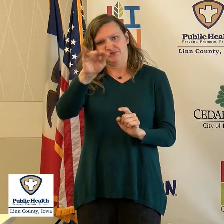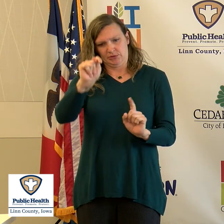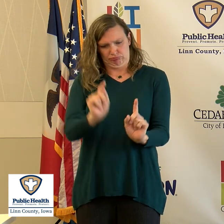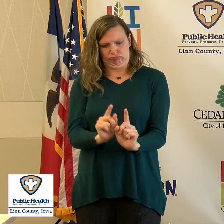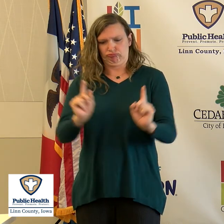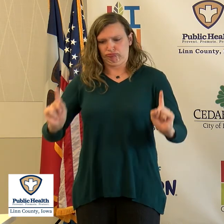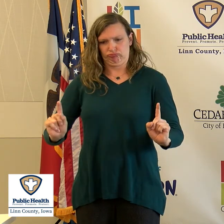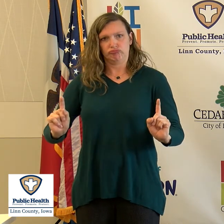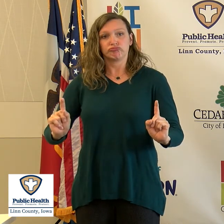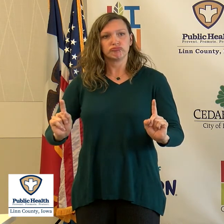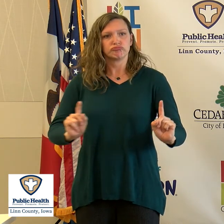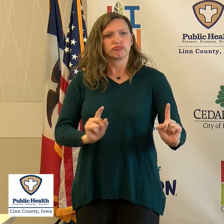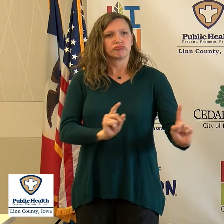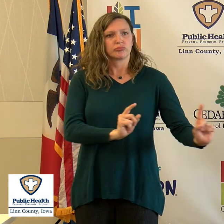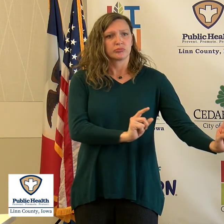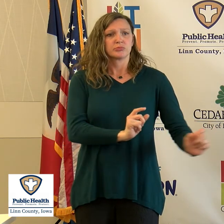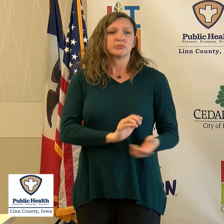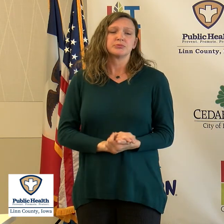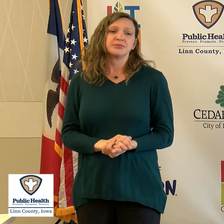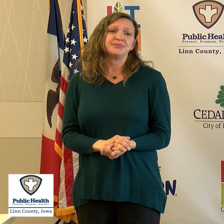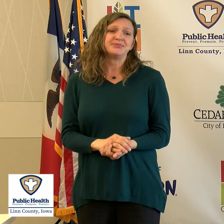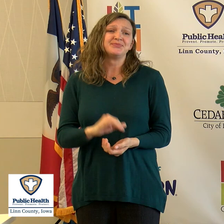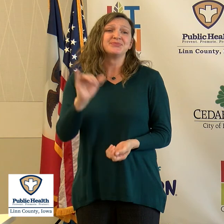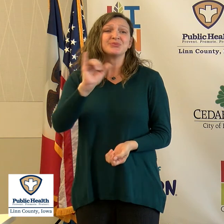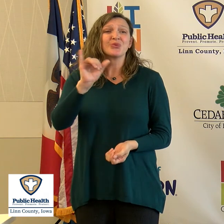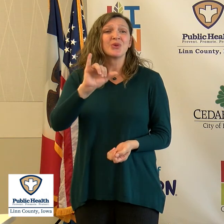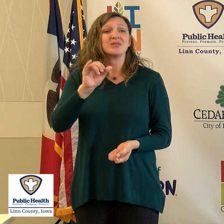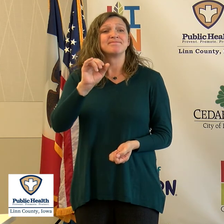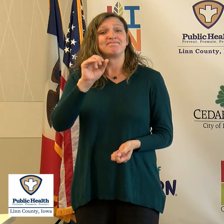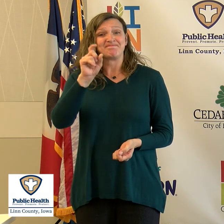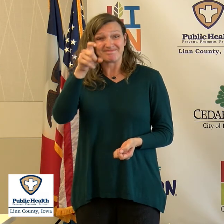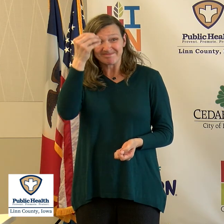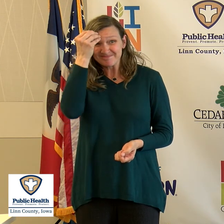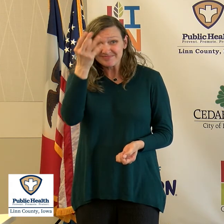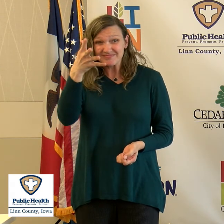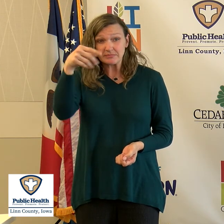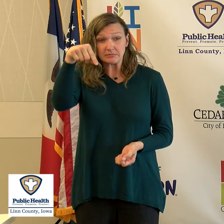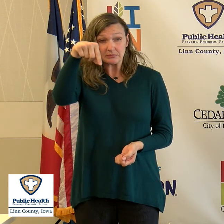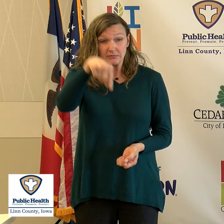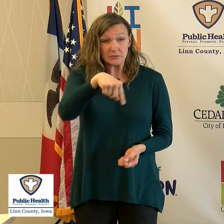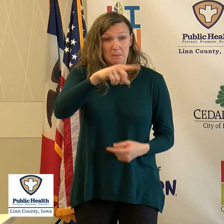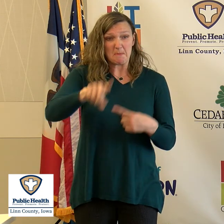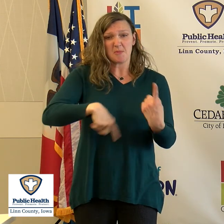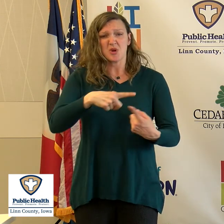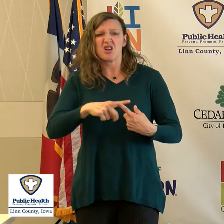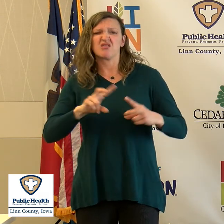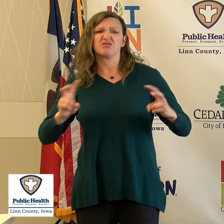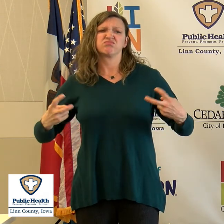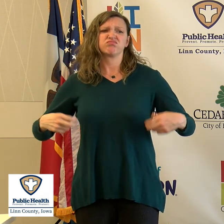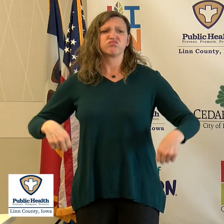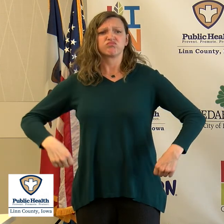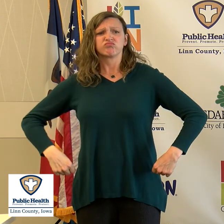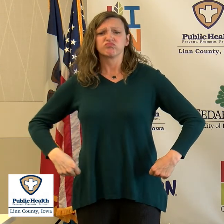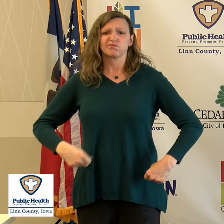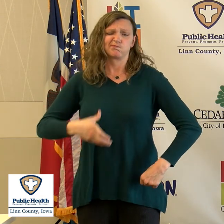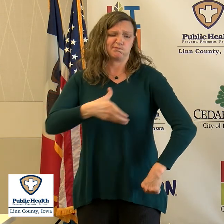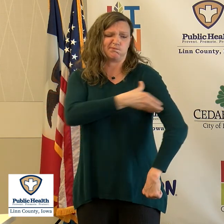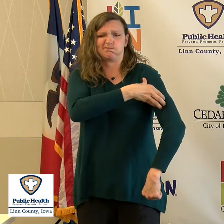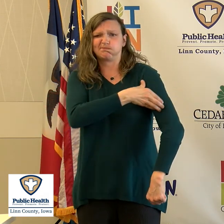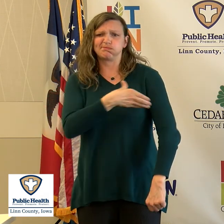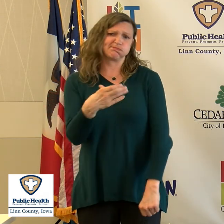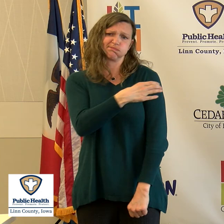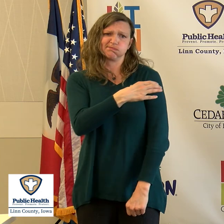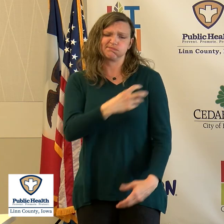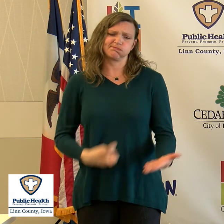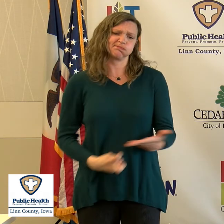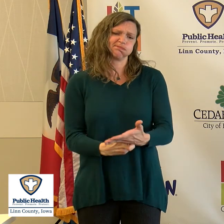to emphasize that this is not about more powers being given to law enforcement. This is about people